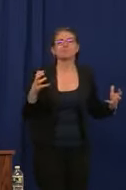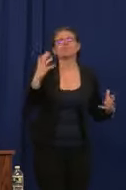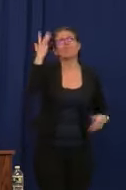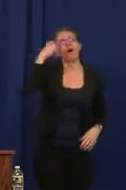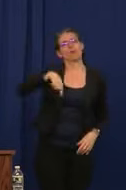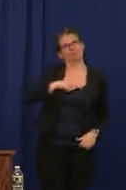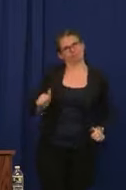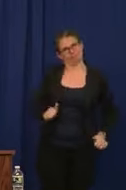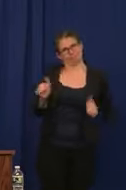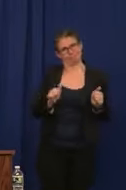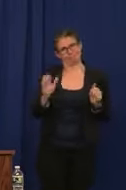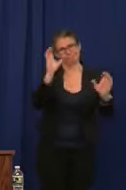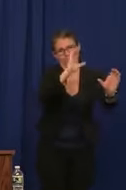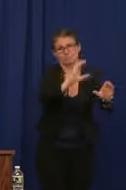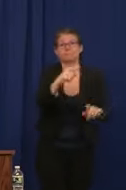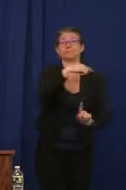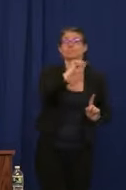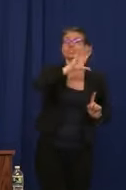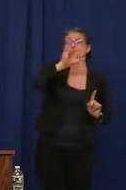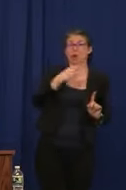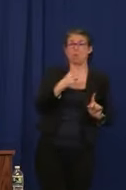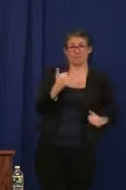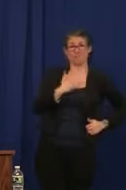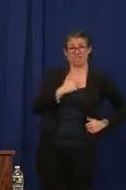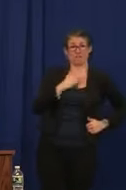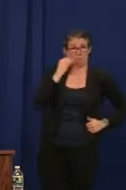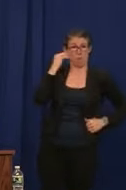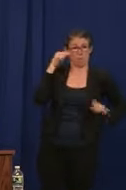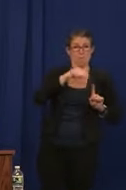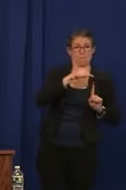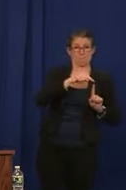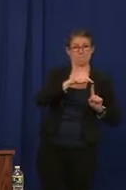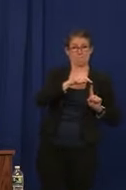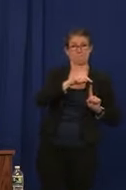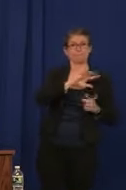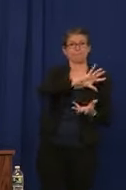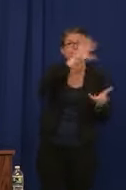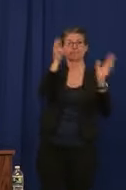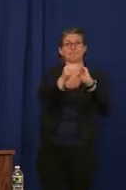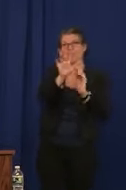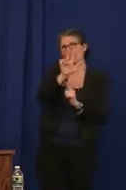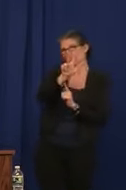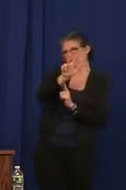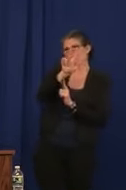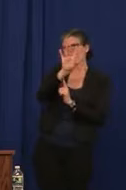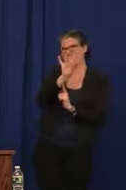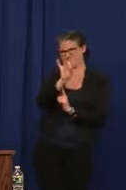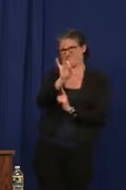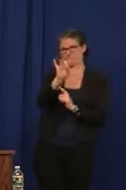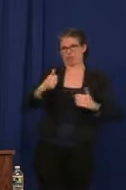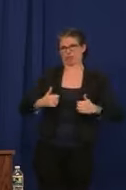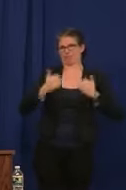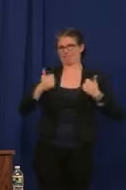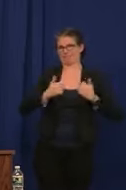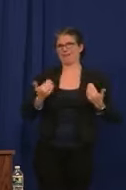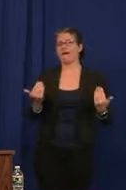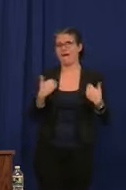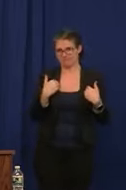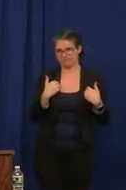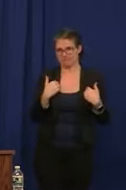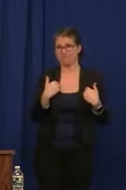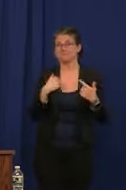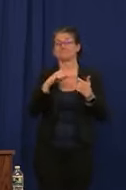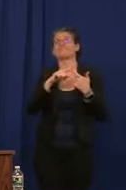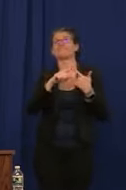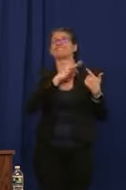are a total of 38 individuals, both residents and staff, who have tested positive for coronavirus. And